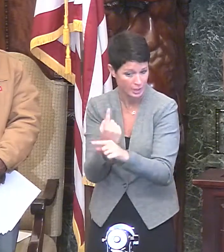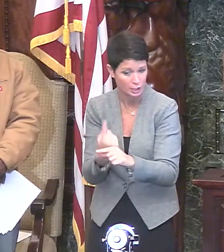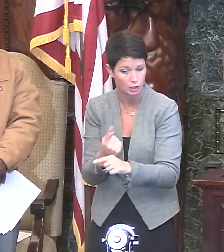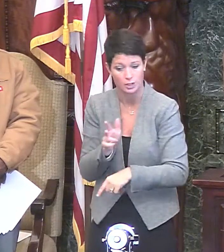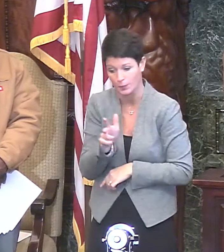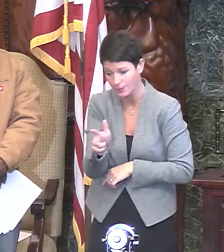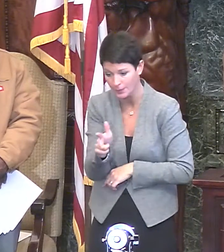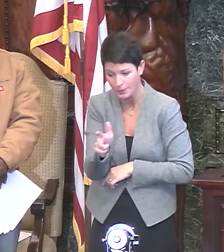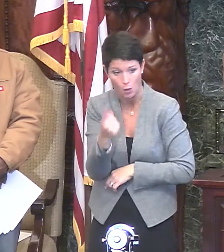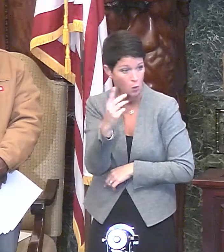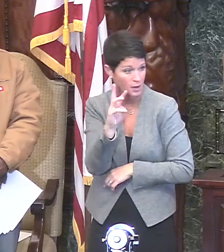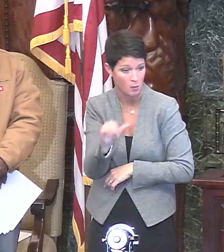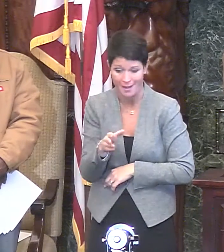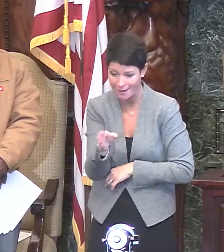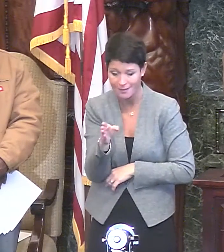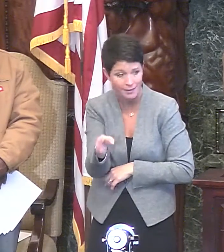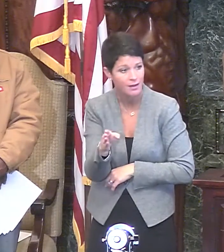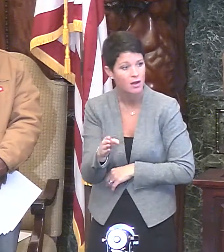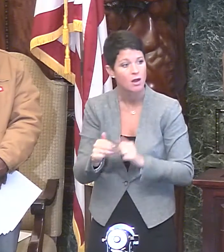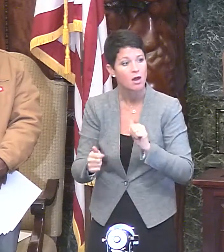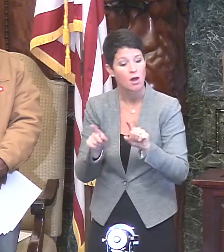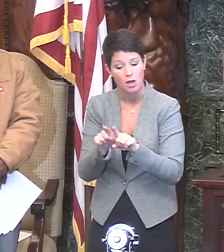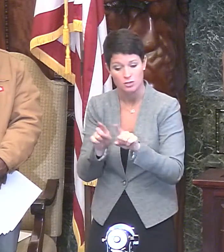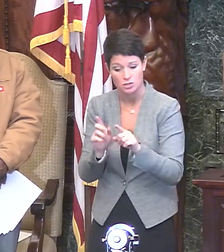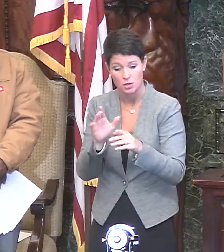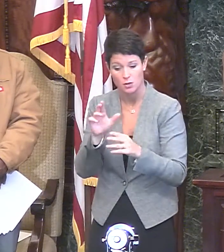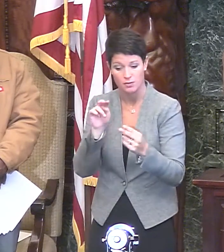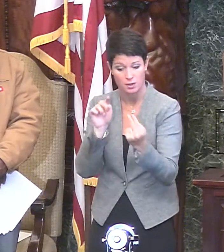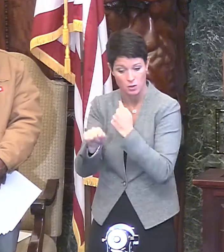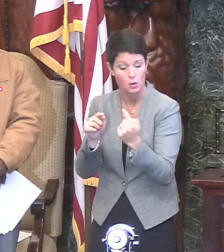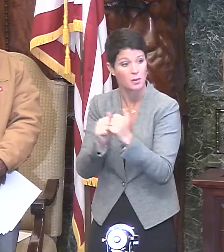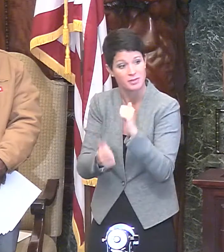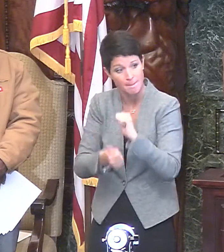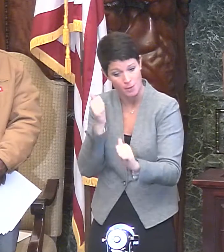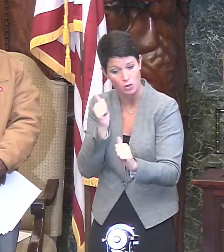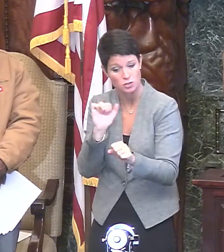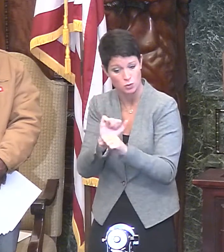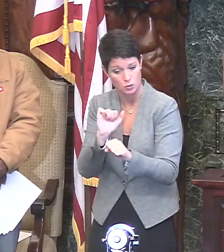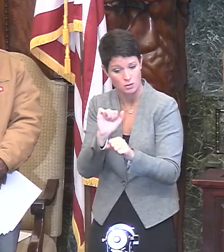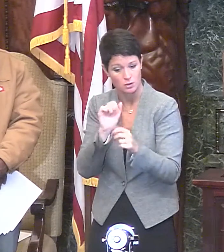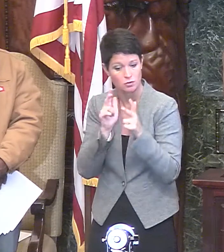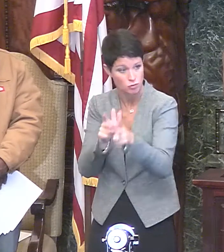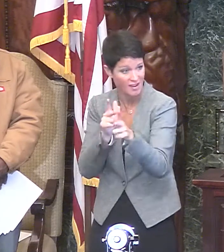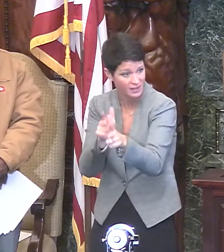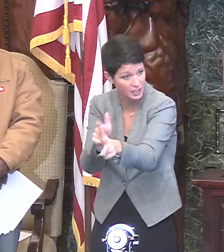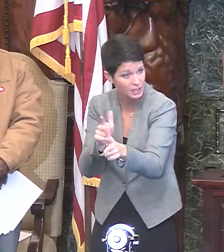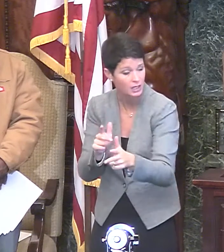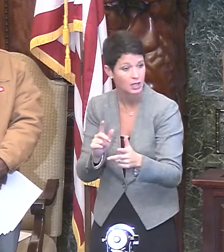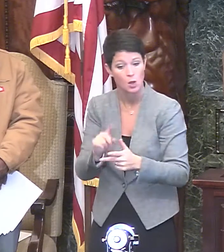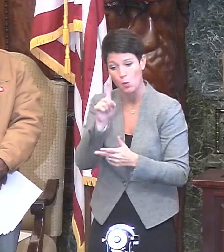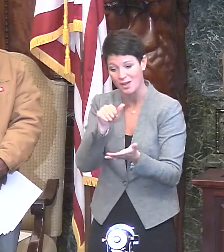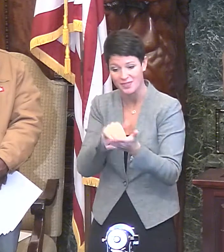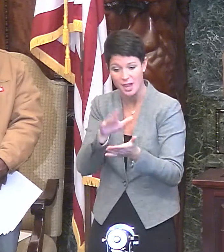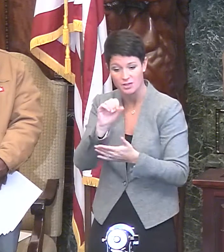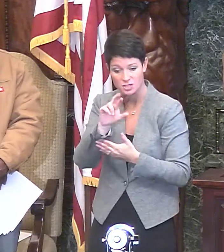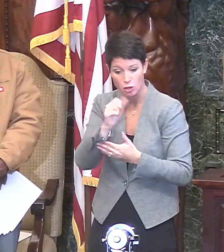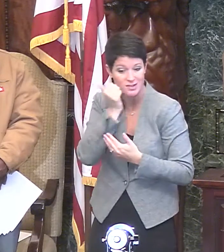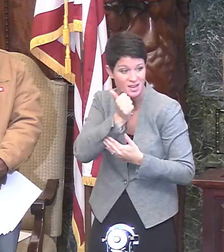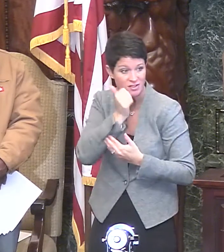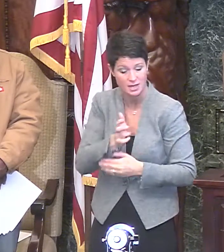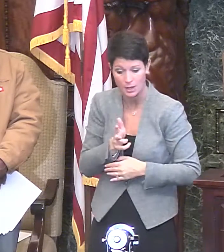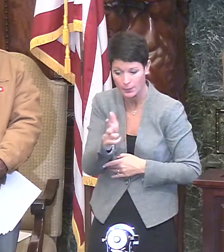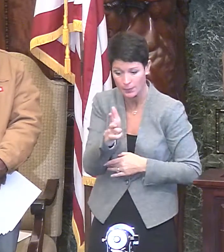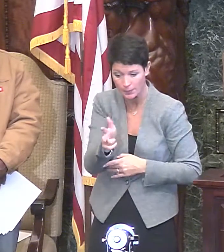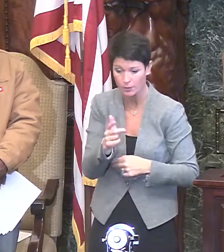we certainly address those that carry the most amount of traffic. So a street that carries 1,000 cars per day is